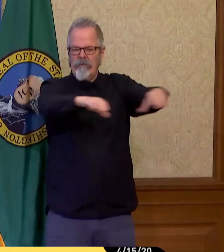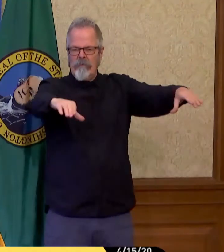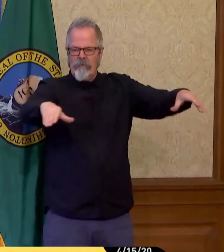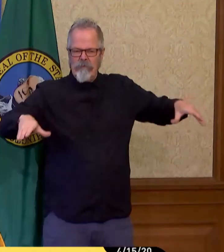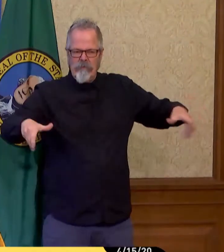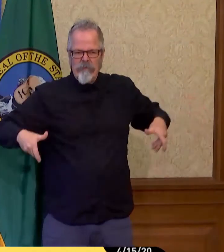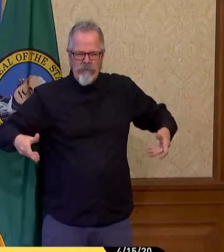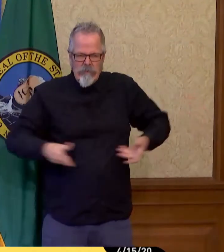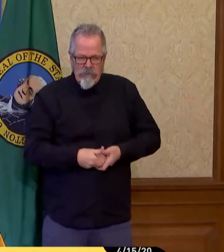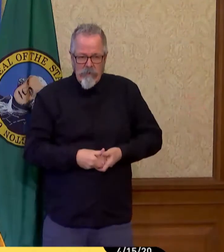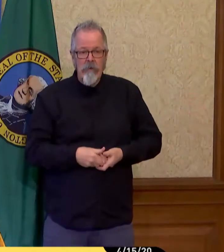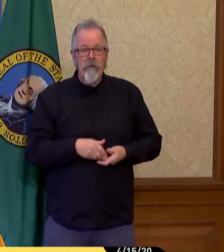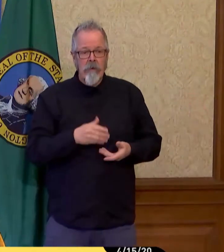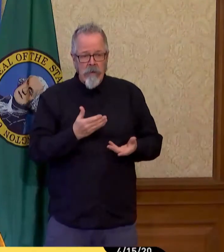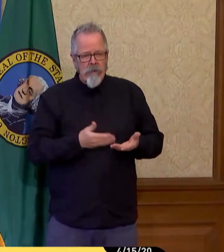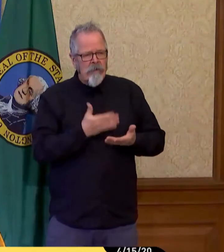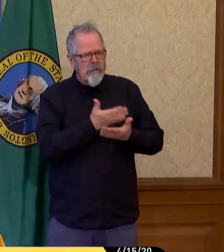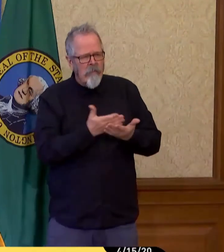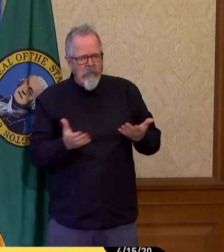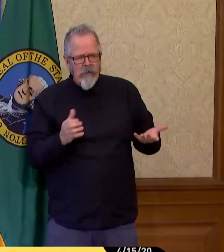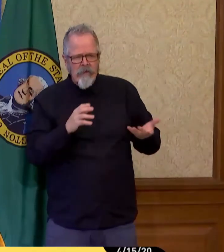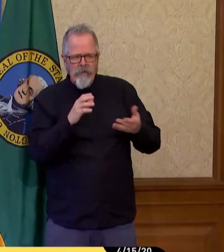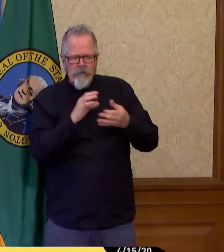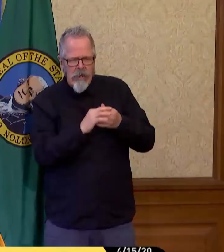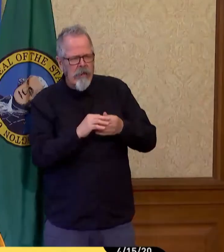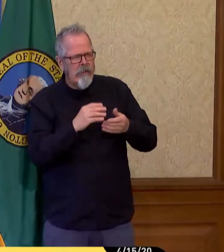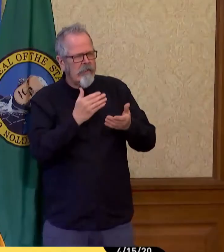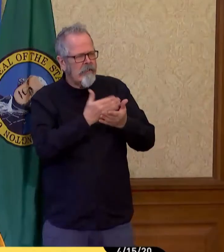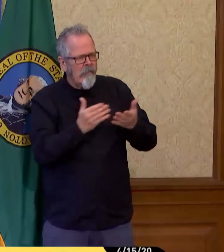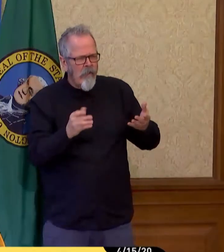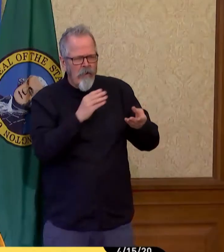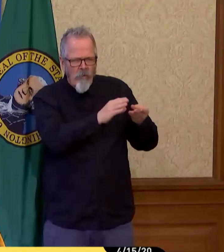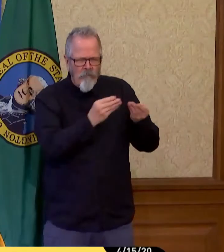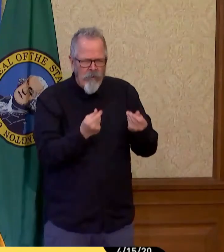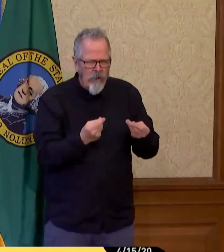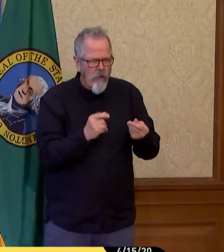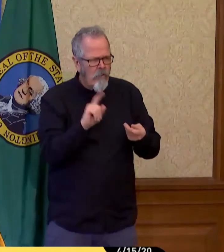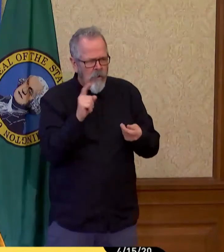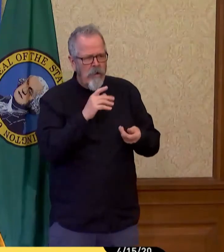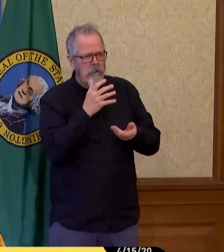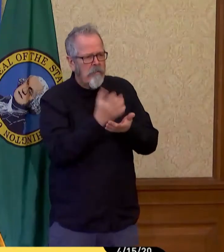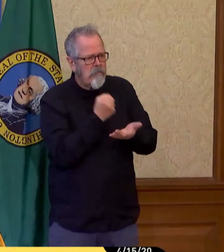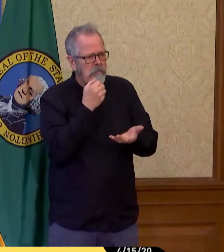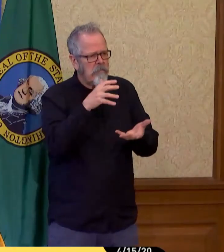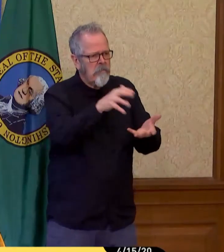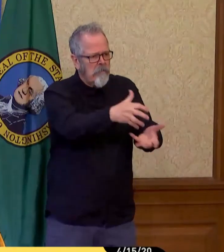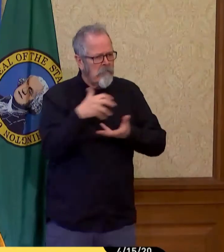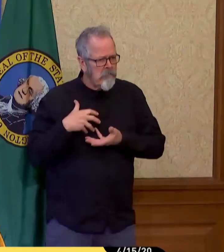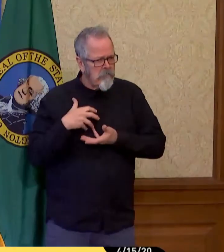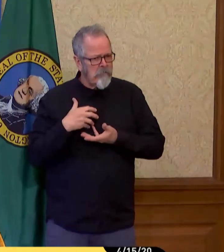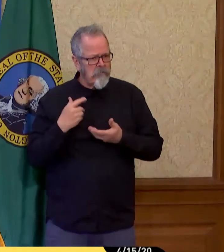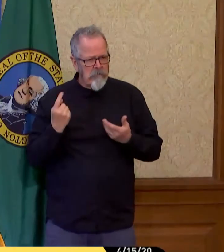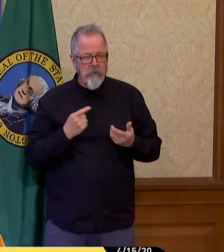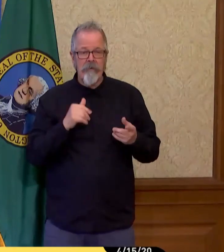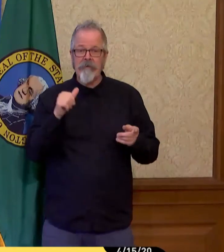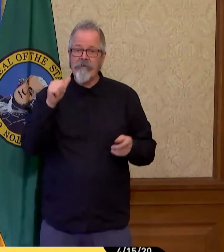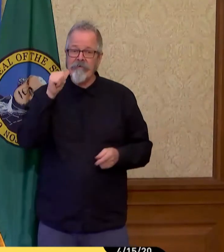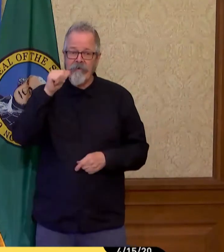really activate their supply chain to see if some of the people who make defense products can make some of these medical products, including test